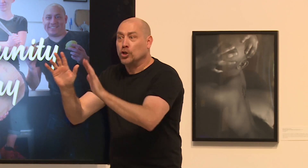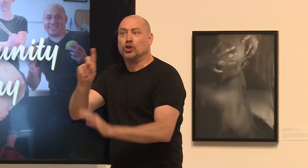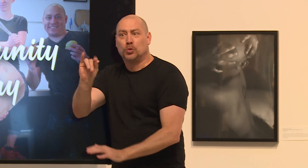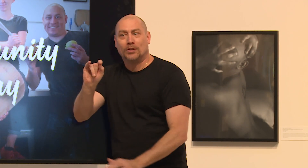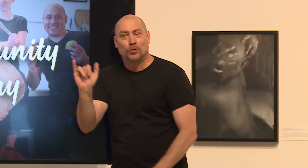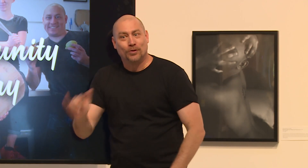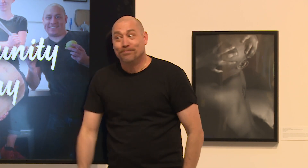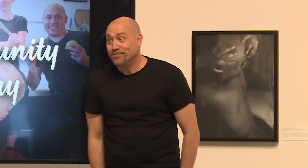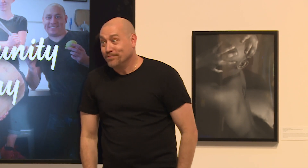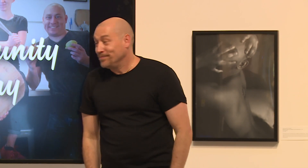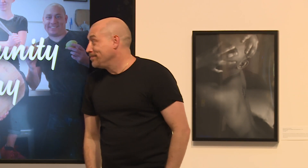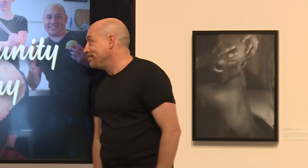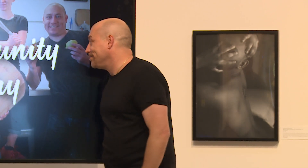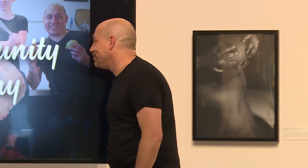set up one of those places.